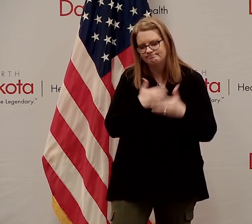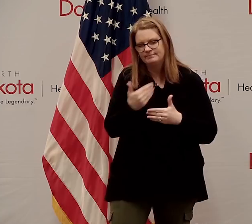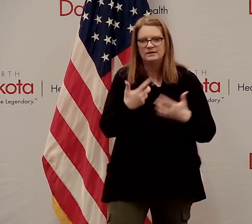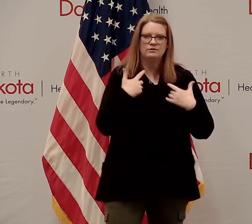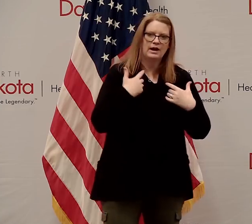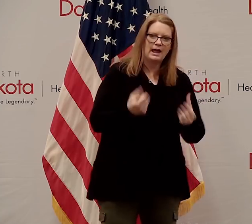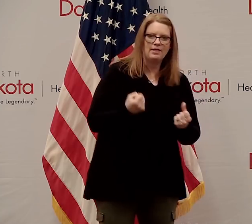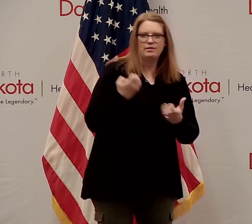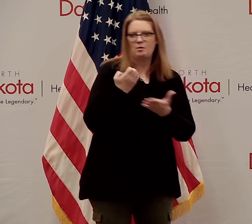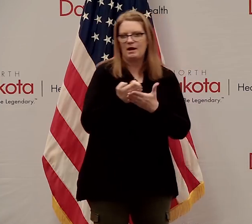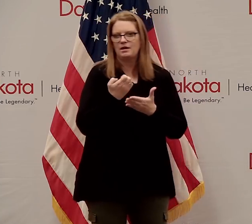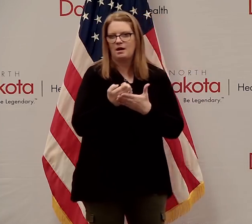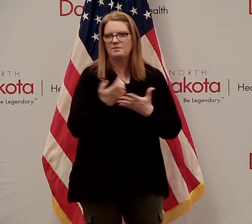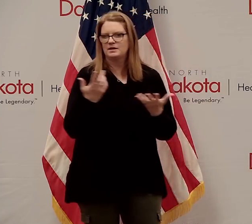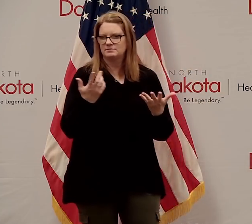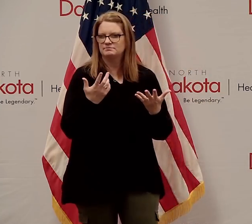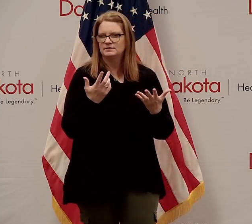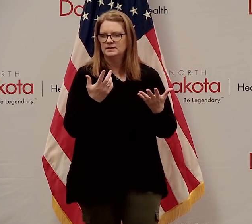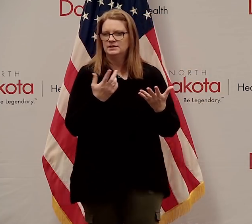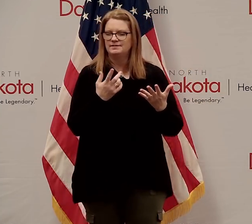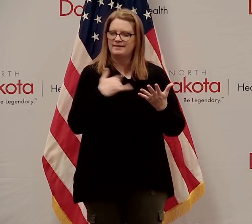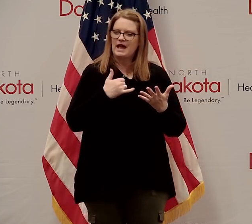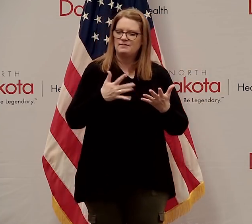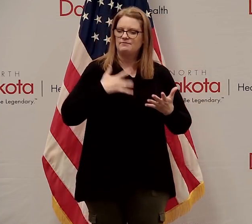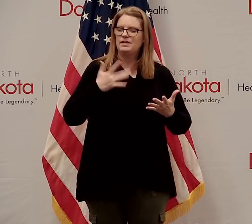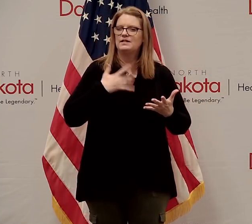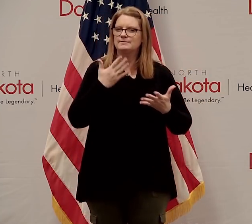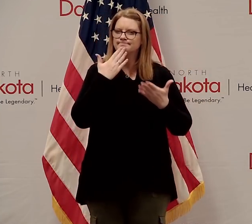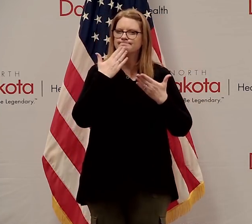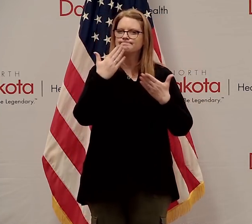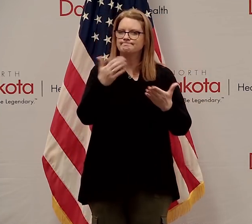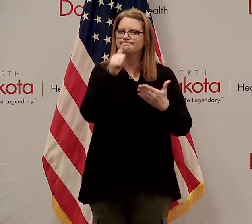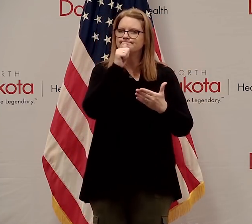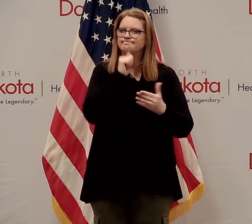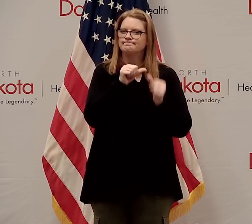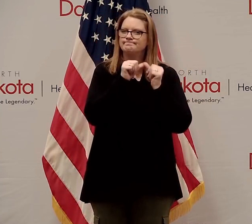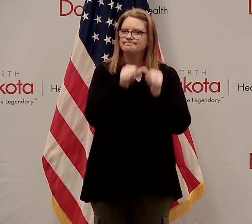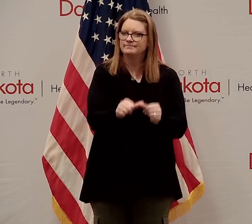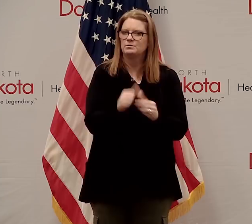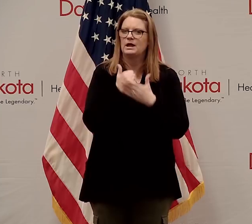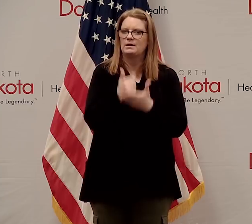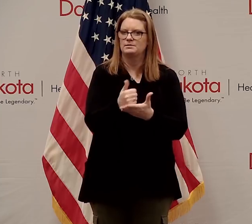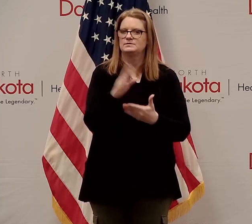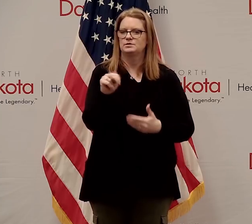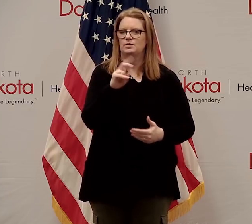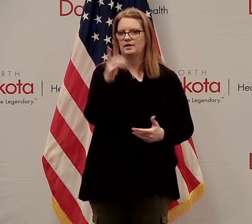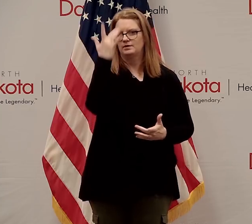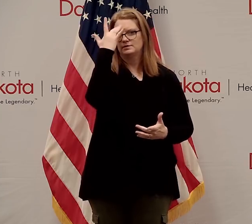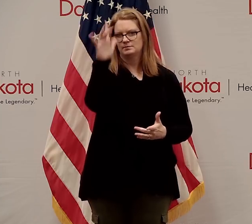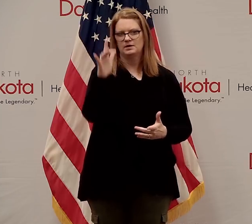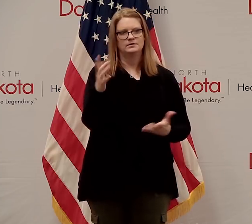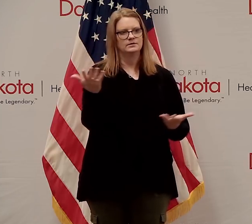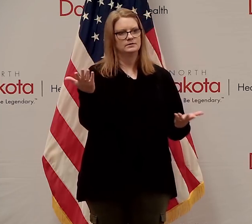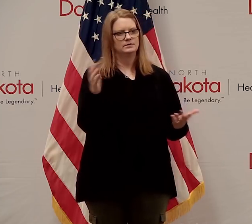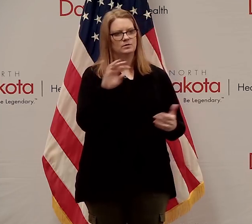economic. It's one of the things that'll get us through, and get us through in a North Dakota smart way. With that, I'll stand for